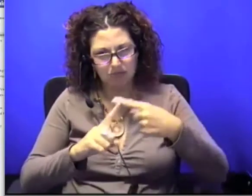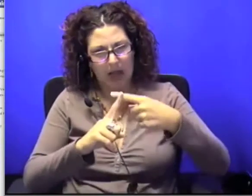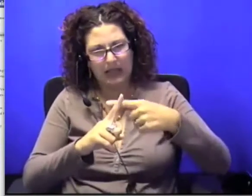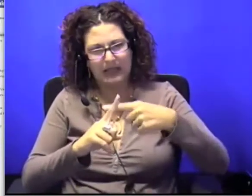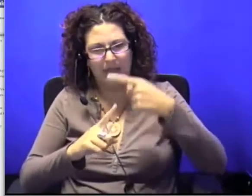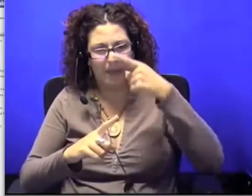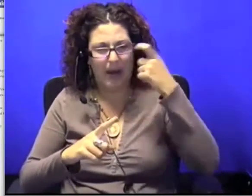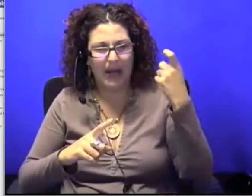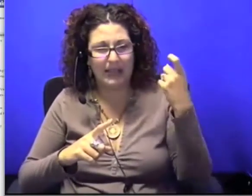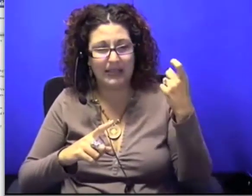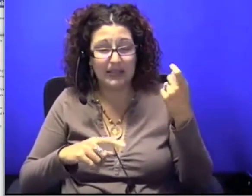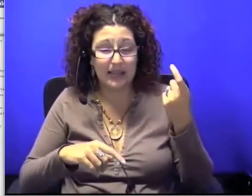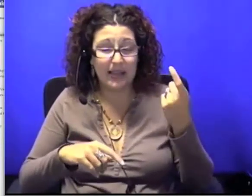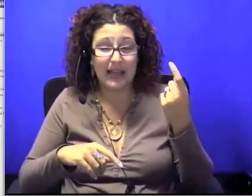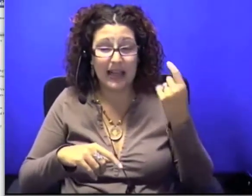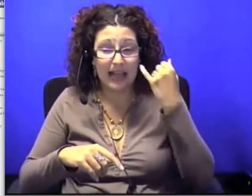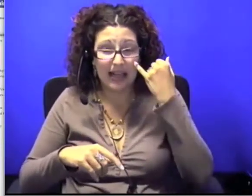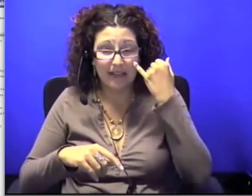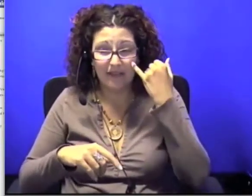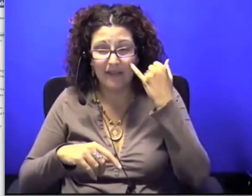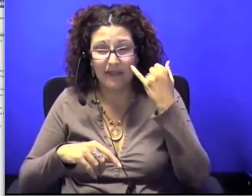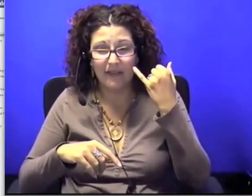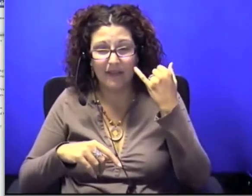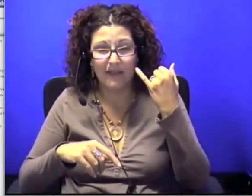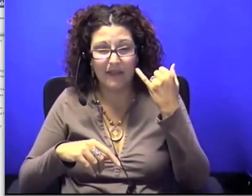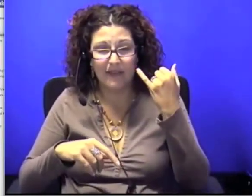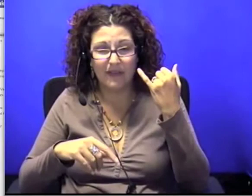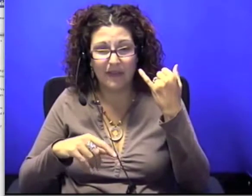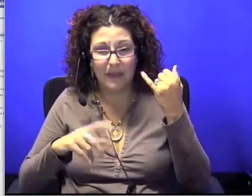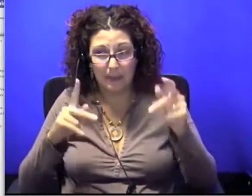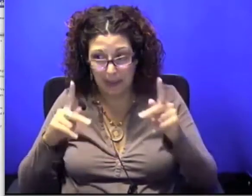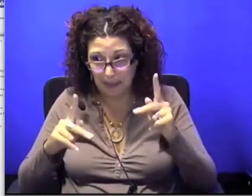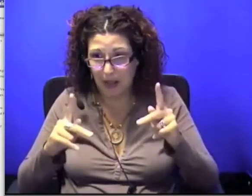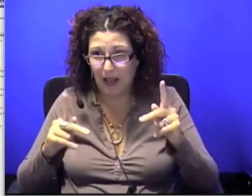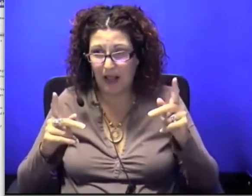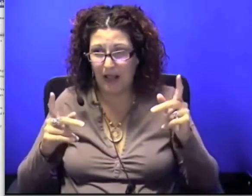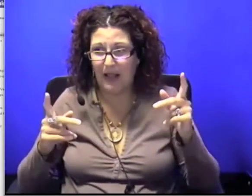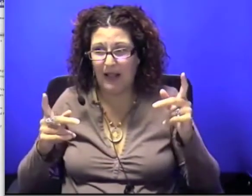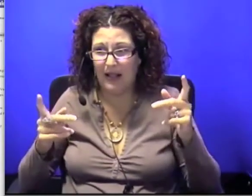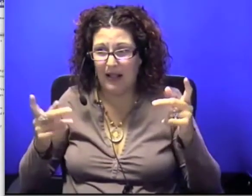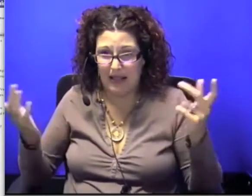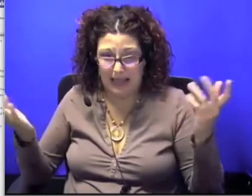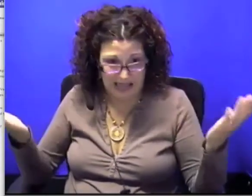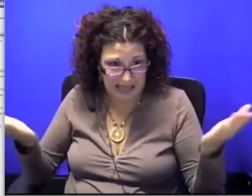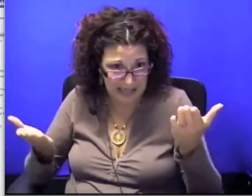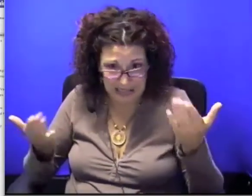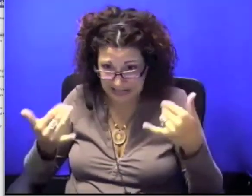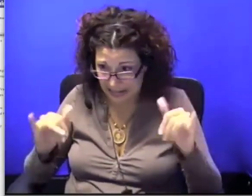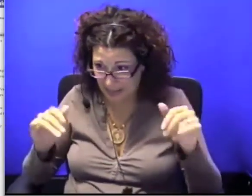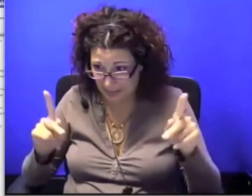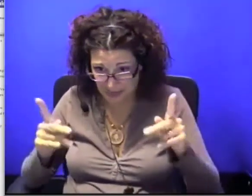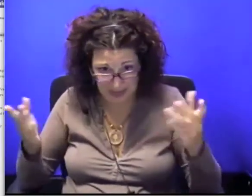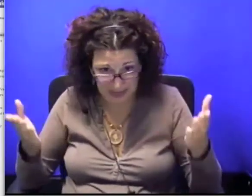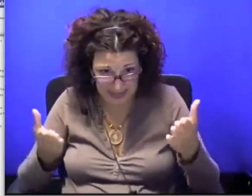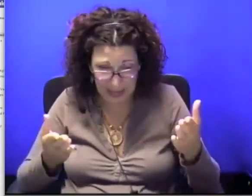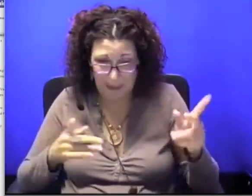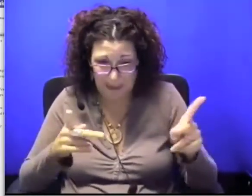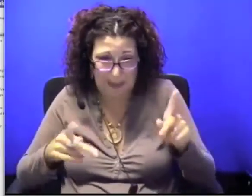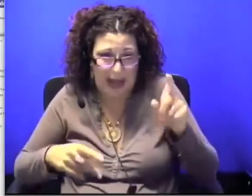because as long as there are people, they have needs, they have wants. And so I'm